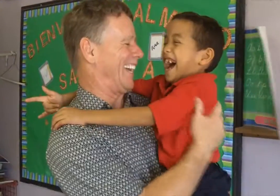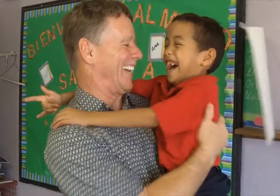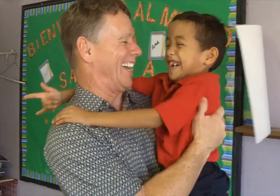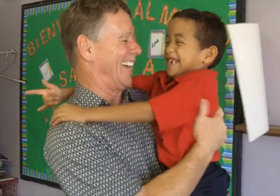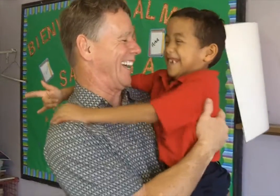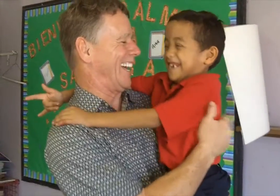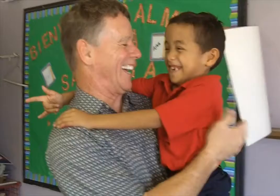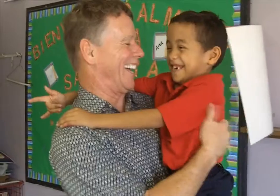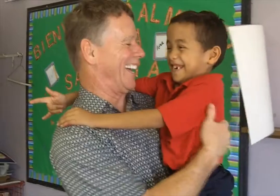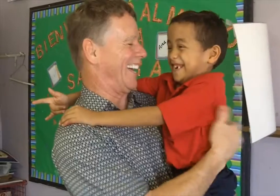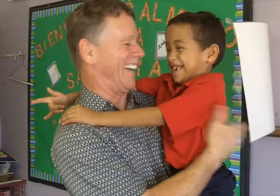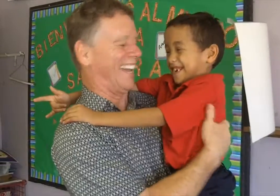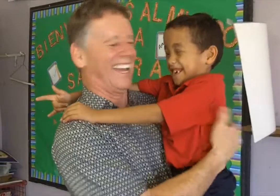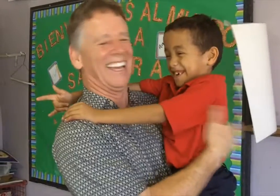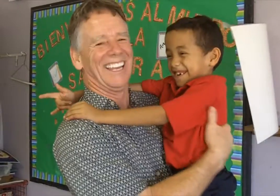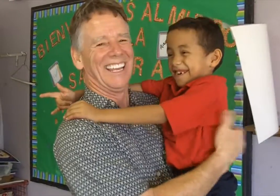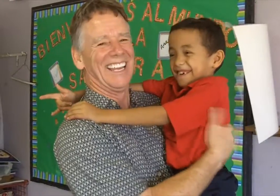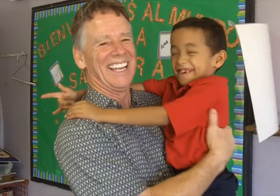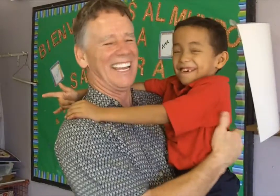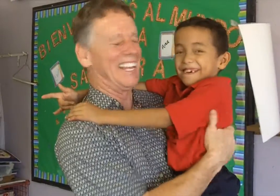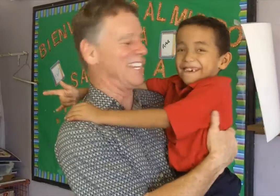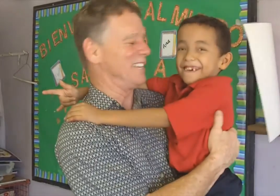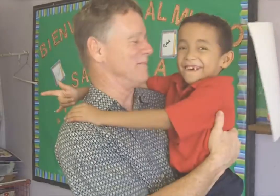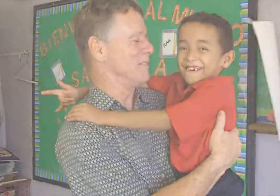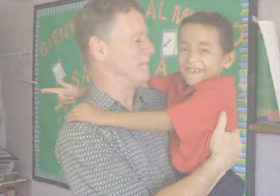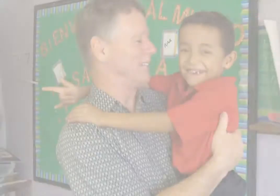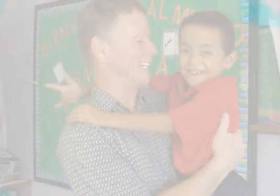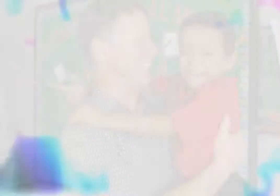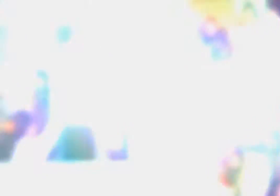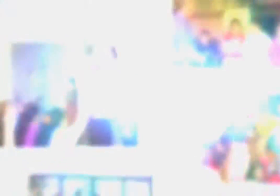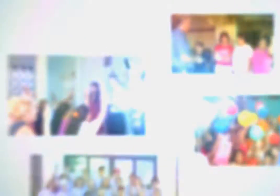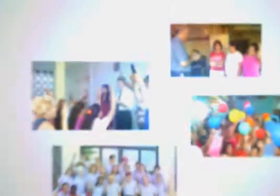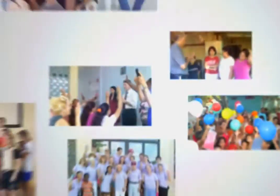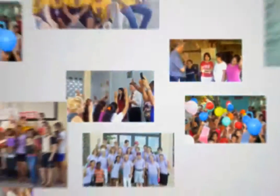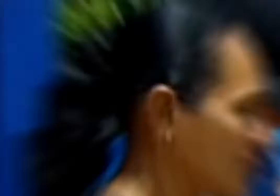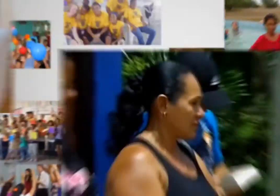about ICCD and how you can help us reach the deaf by building